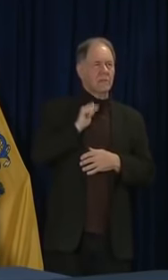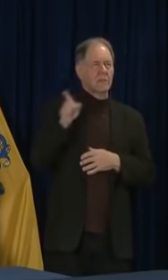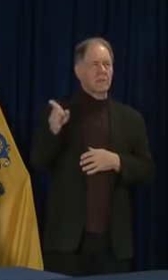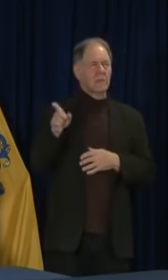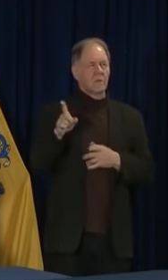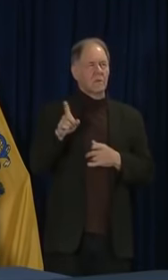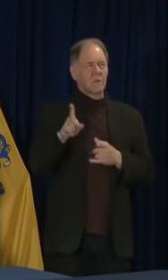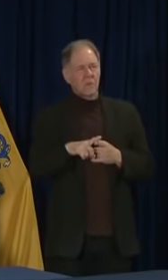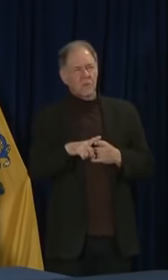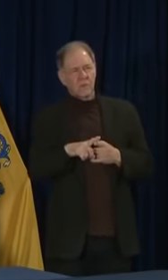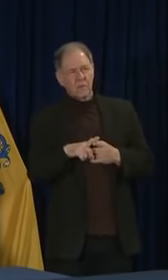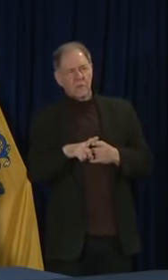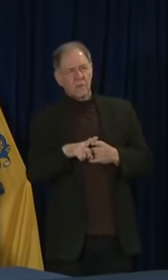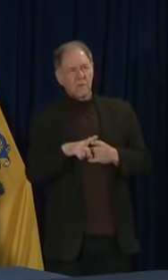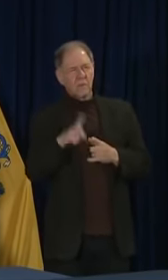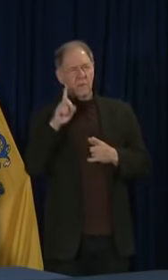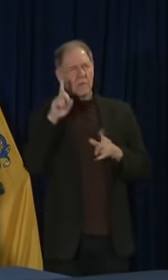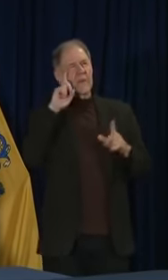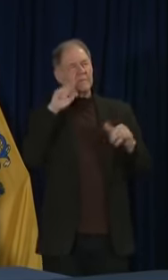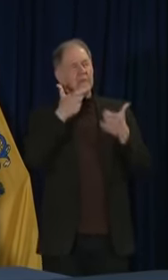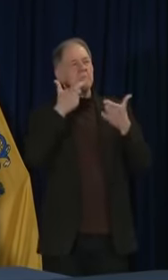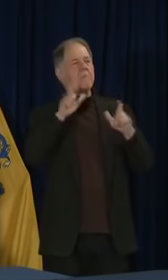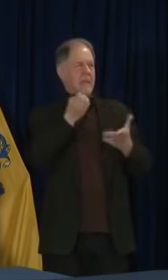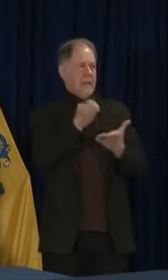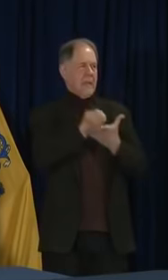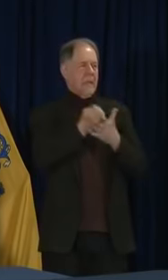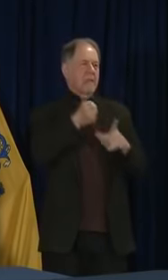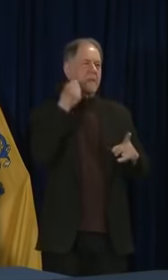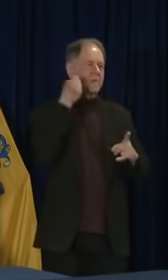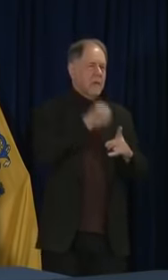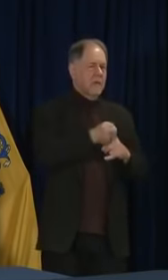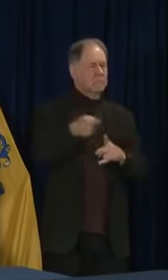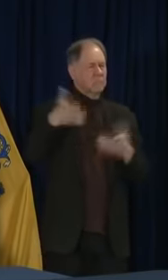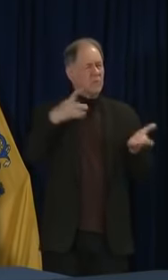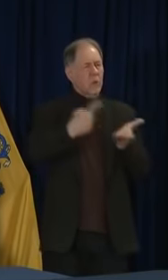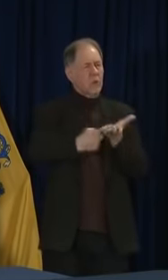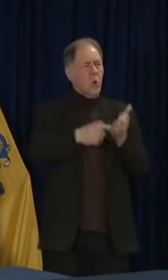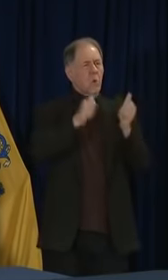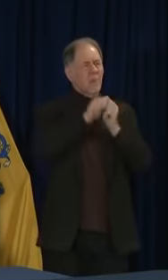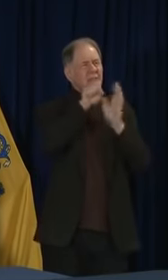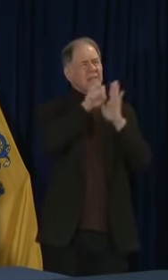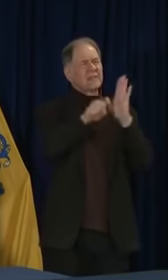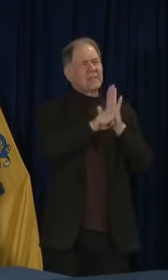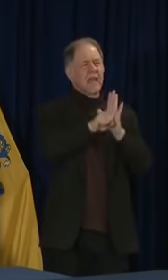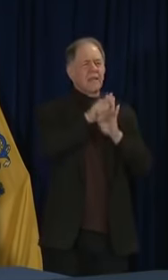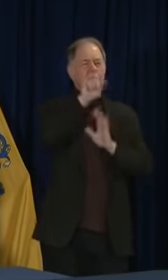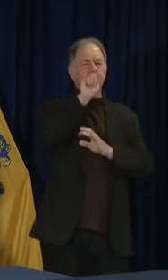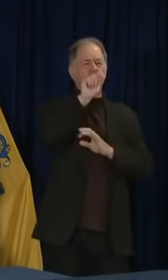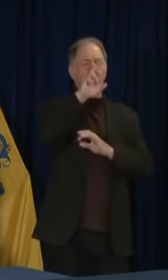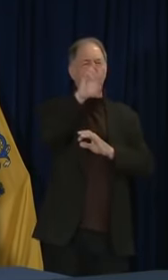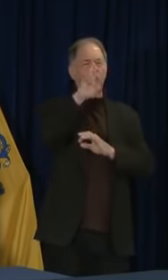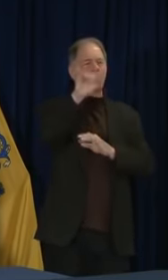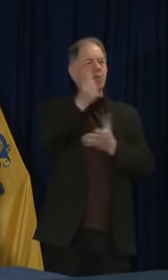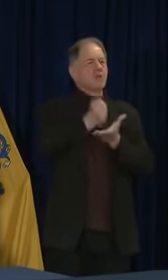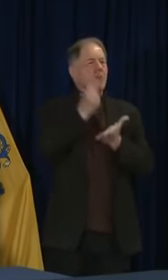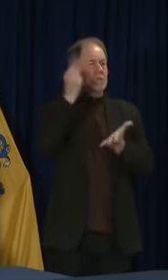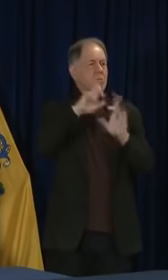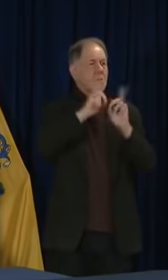economic impact from all of this. Have you consulted with Treasury about revenue projections going into 2021?